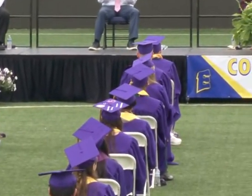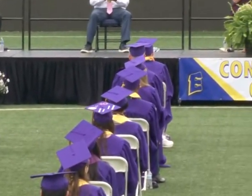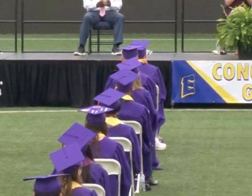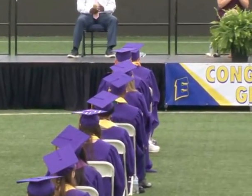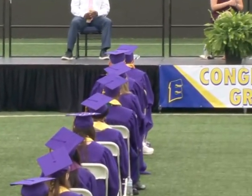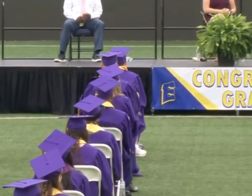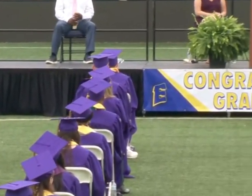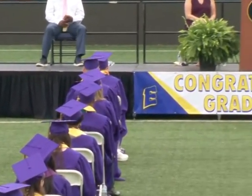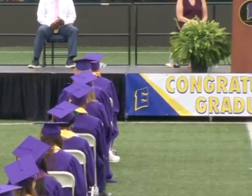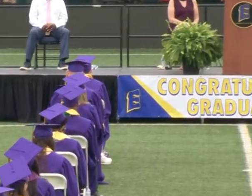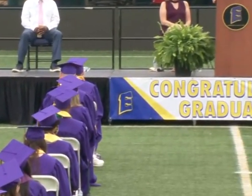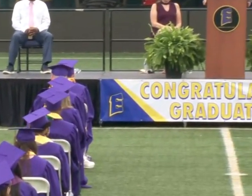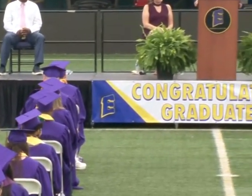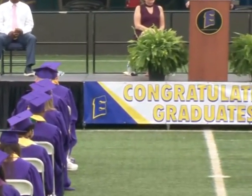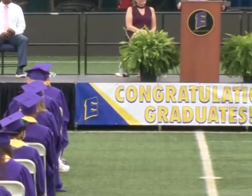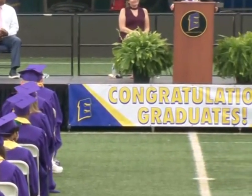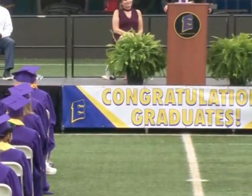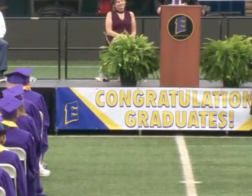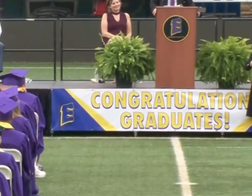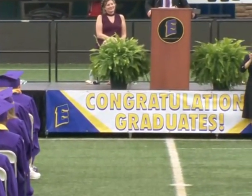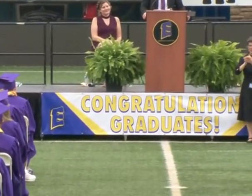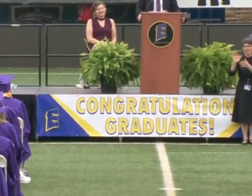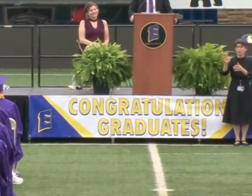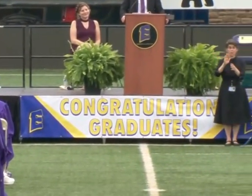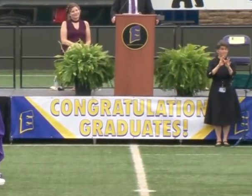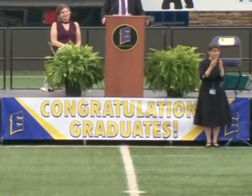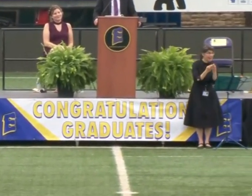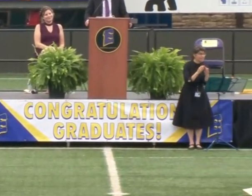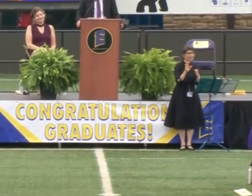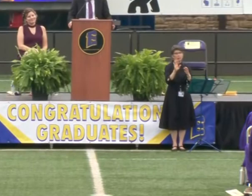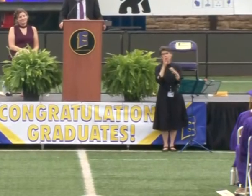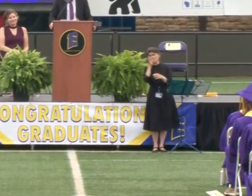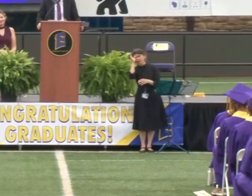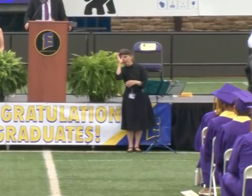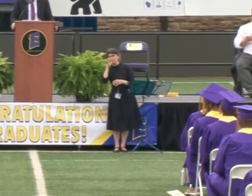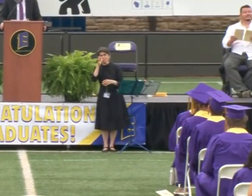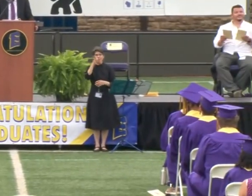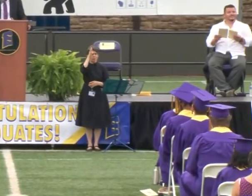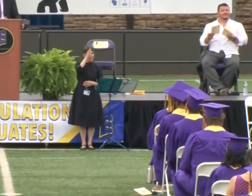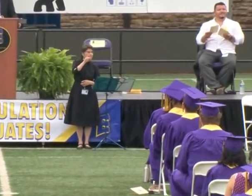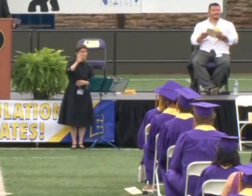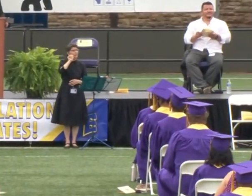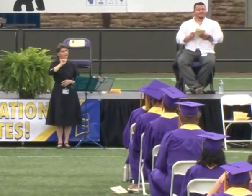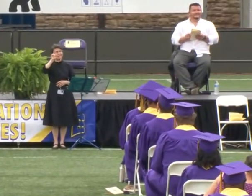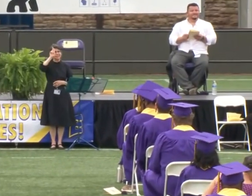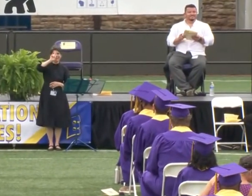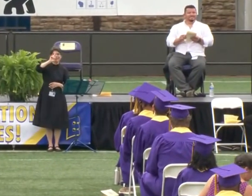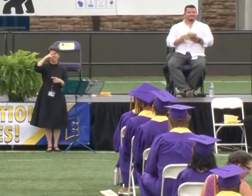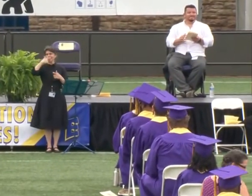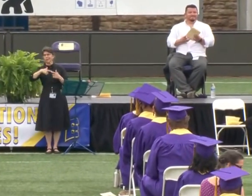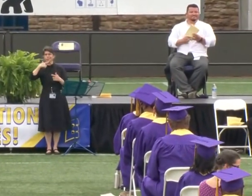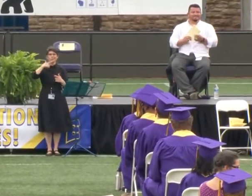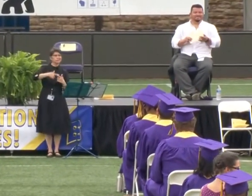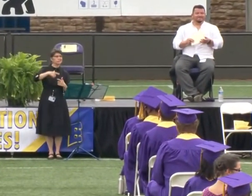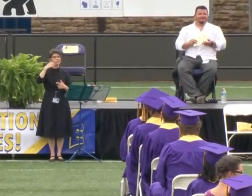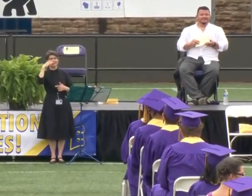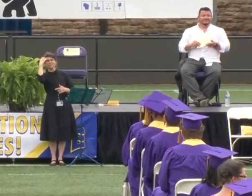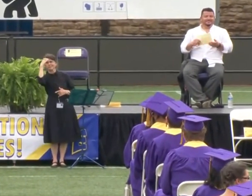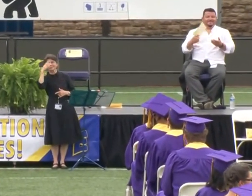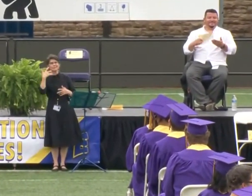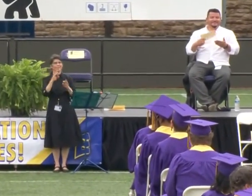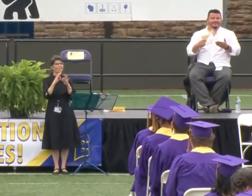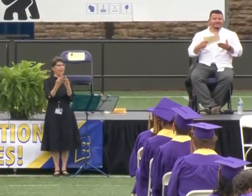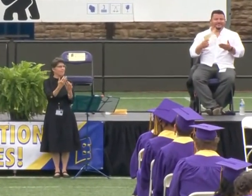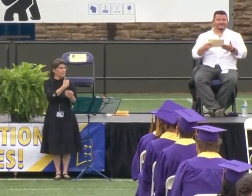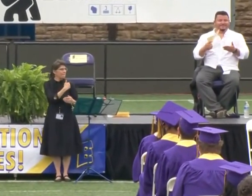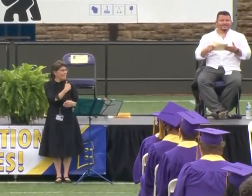We also need to congratulate your families, your parents, your grandparents, your aunts, uncles, brothers, sisters, cousins,